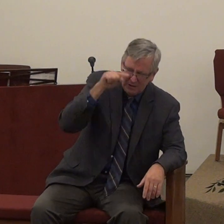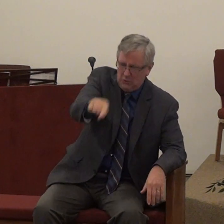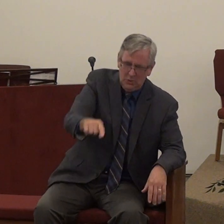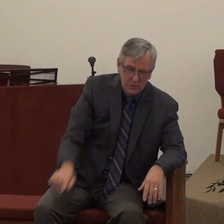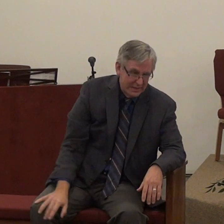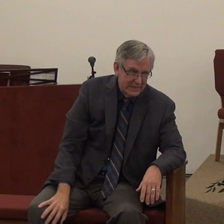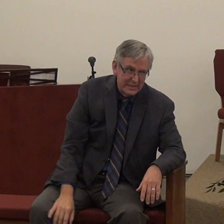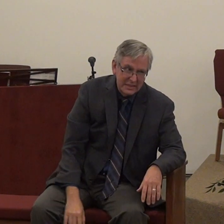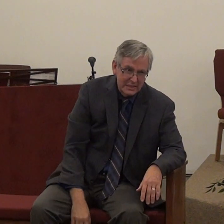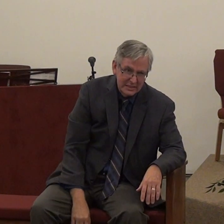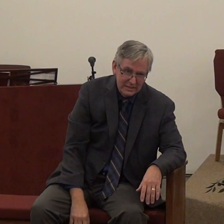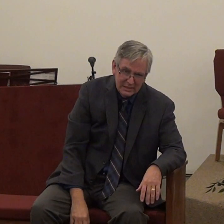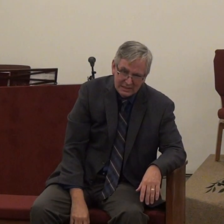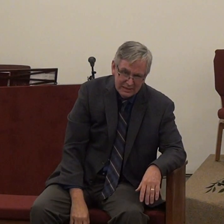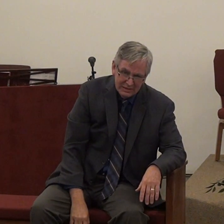guys ever do is lose.